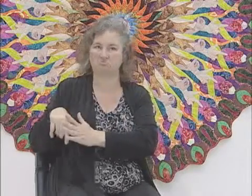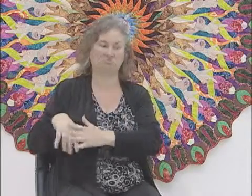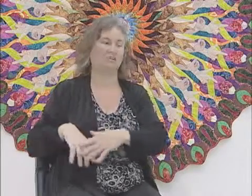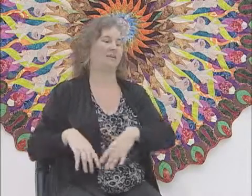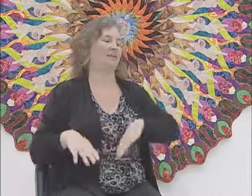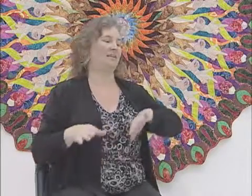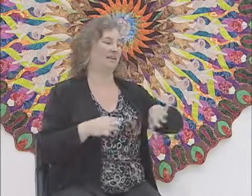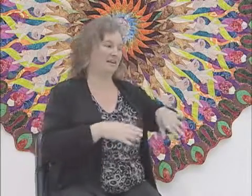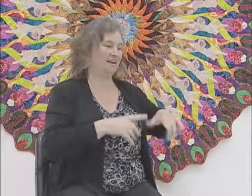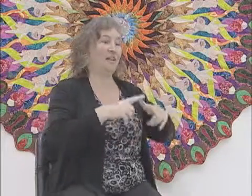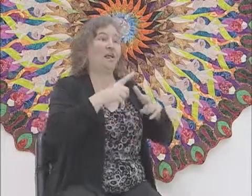try quilting.